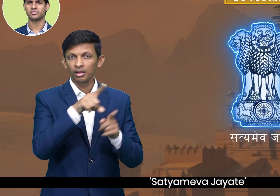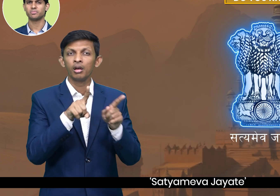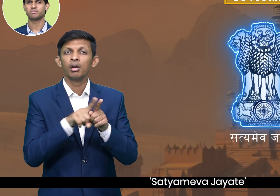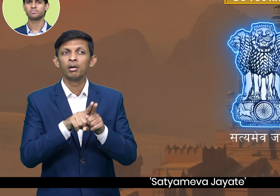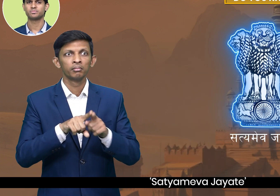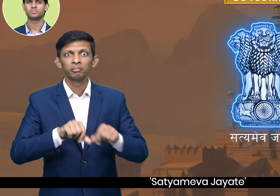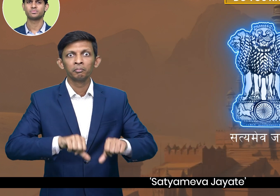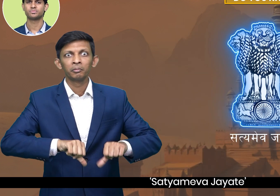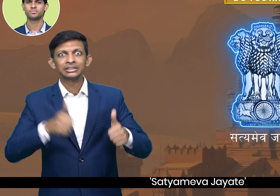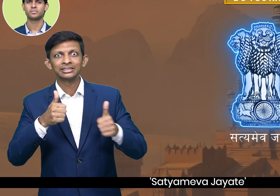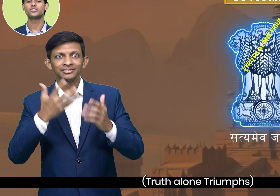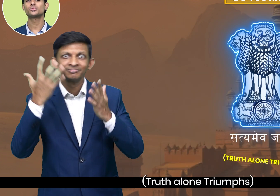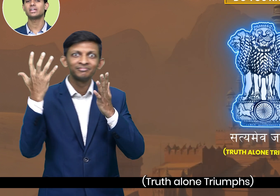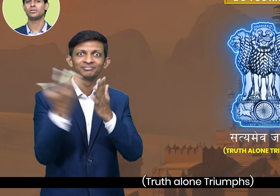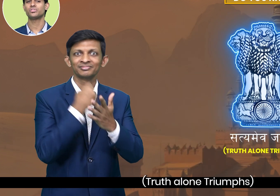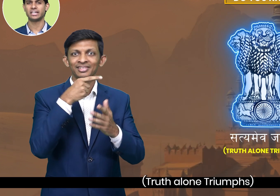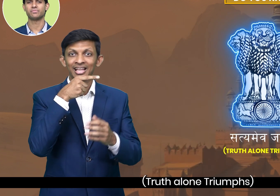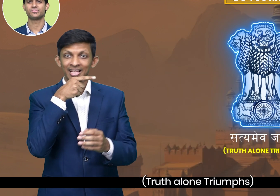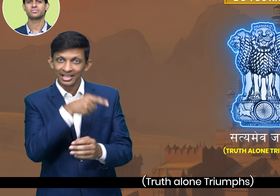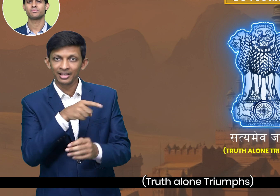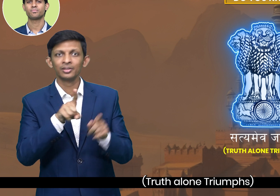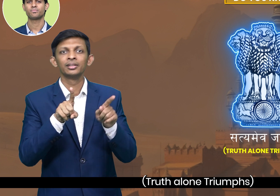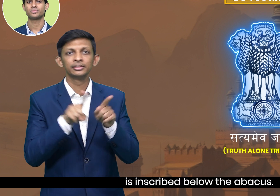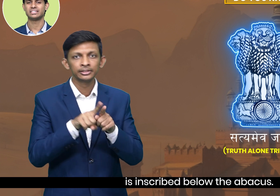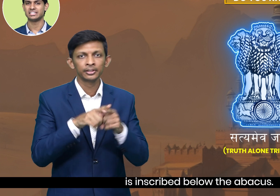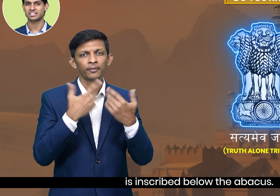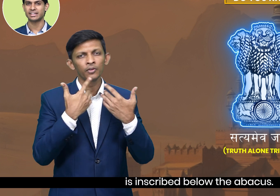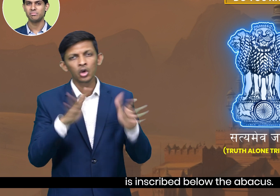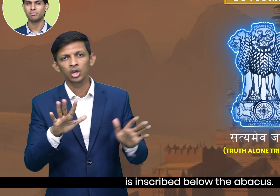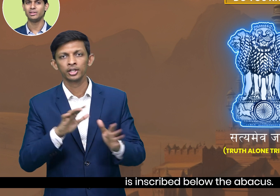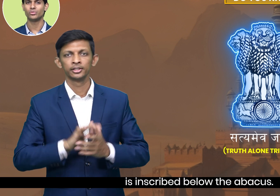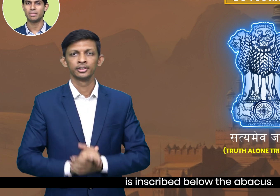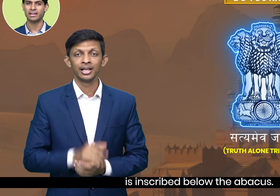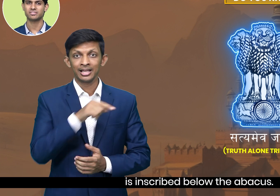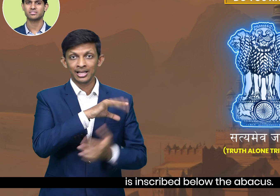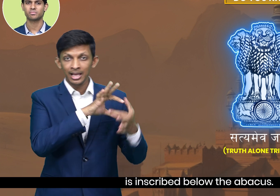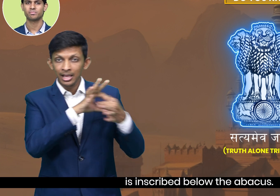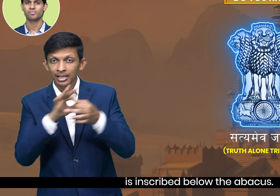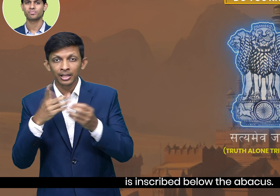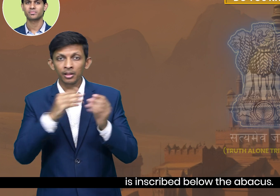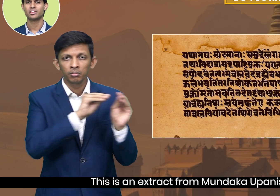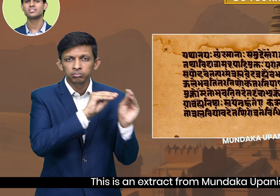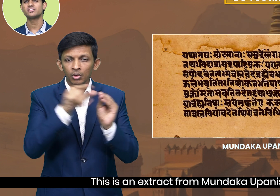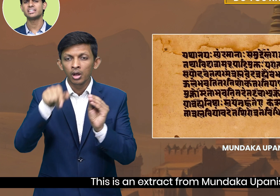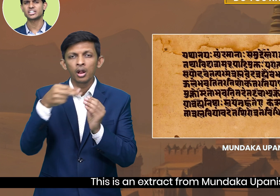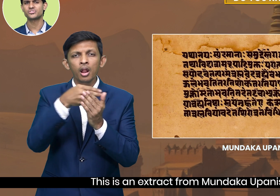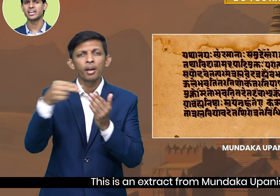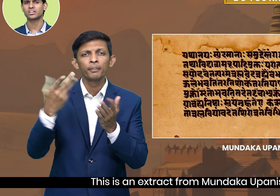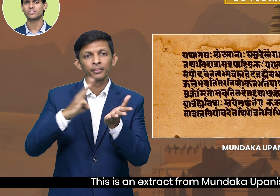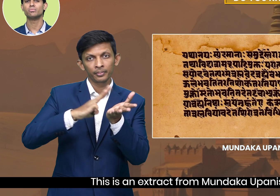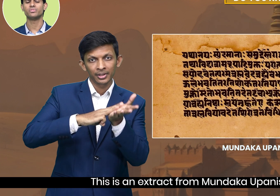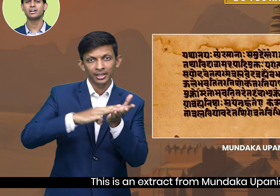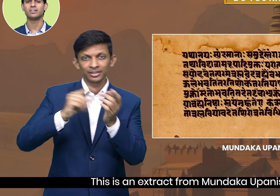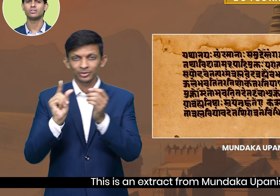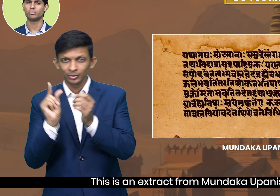Satyame Vijayate. Truth alone triumphs is inscribed below the abacus. This is an